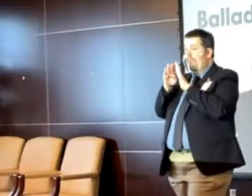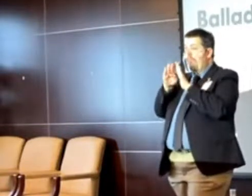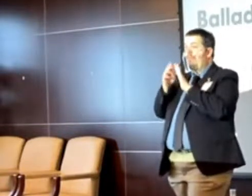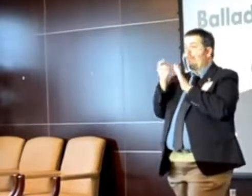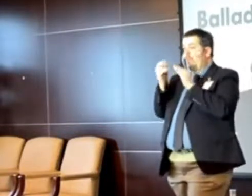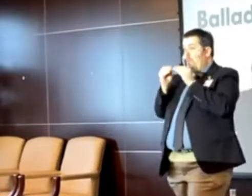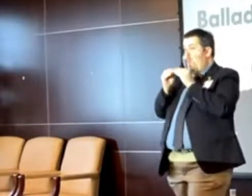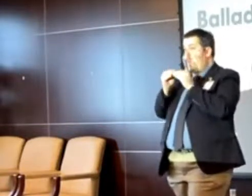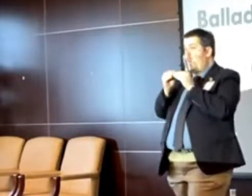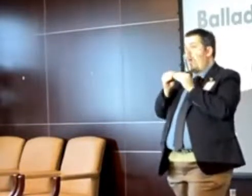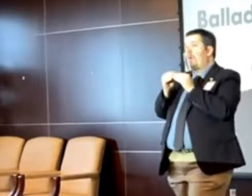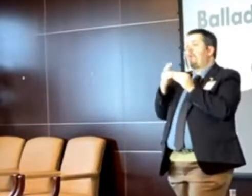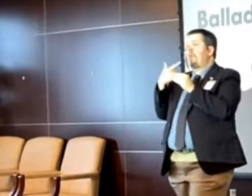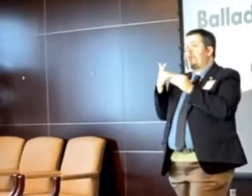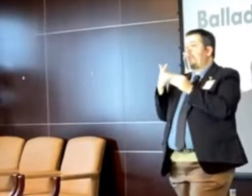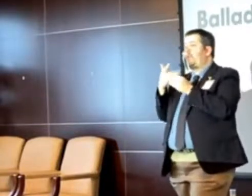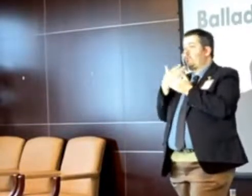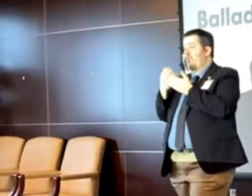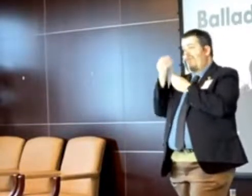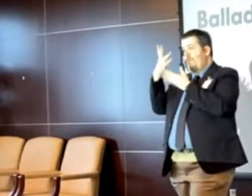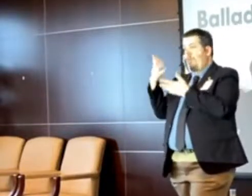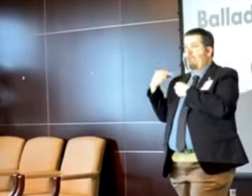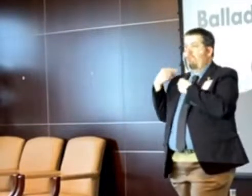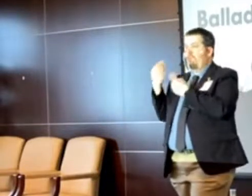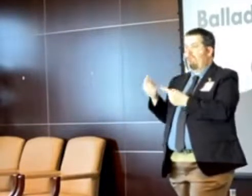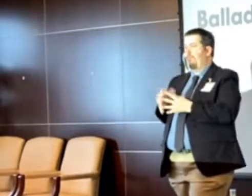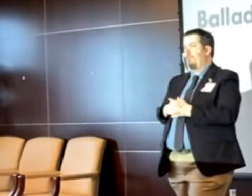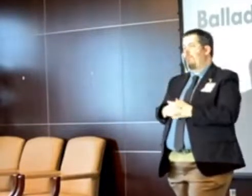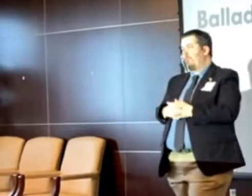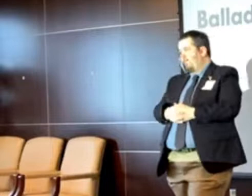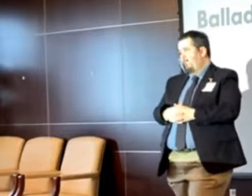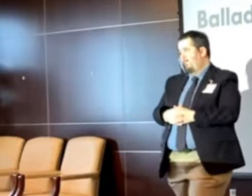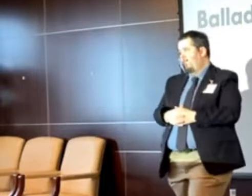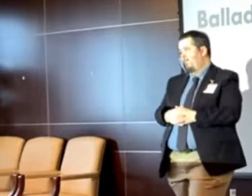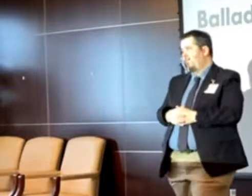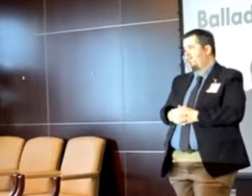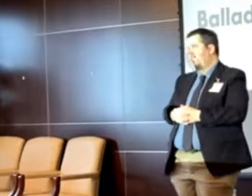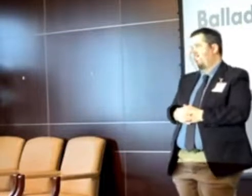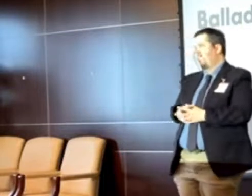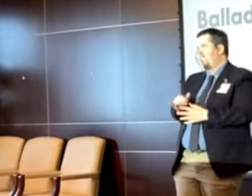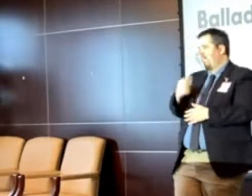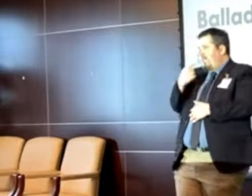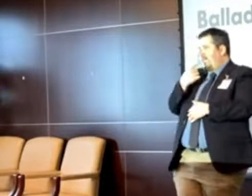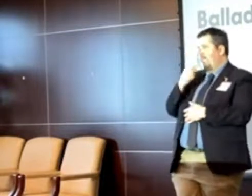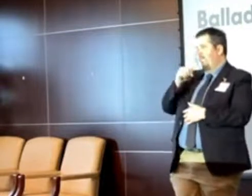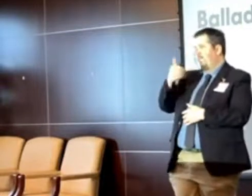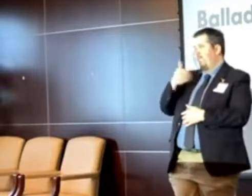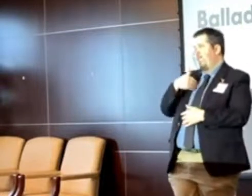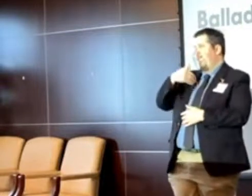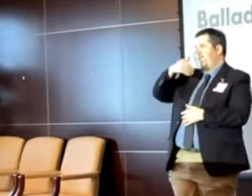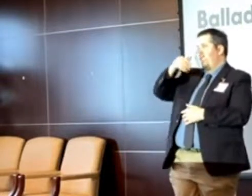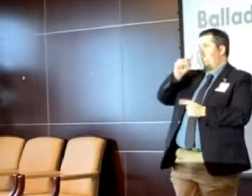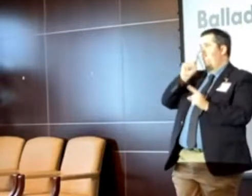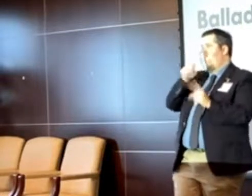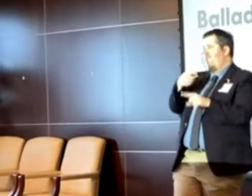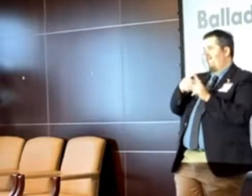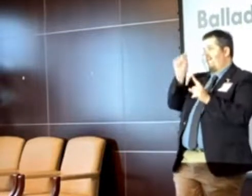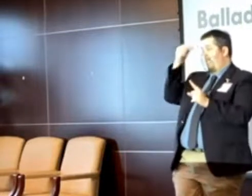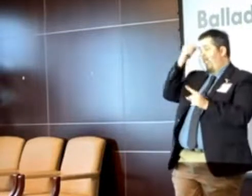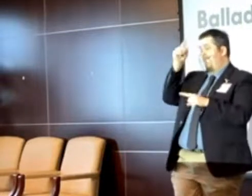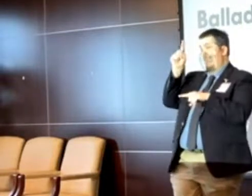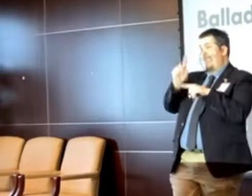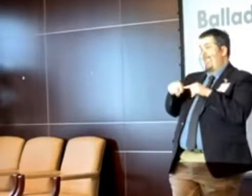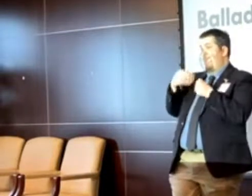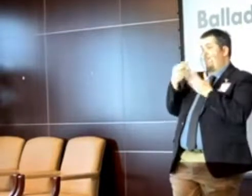historically have had good information to base that on. And as Lisa noted, without an executive order, obviously National Guard can't come and fly